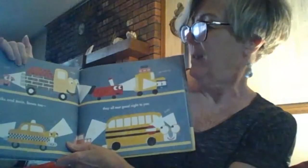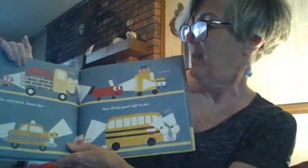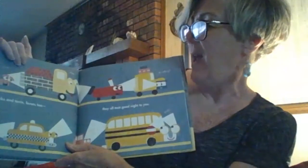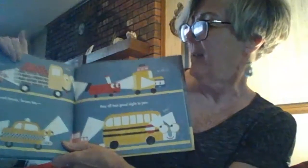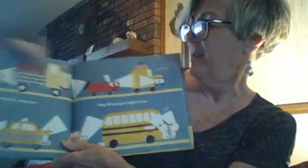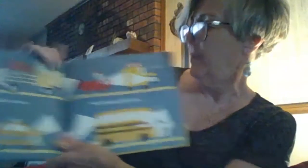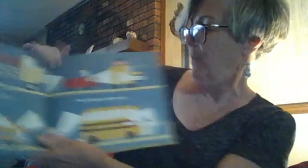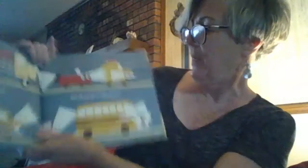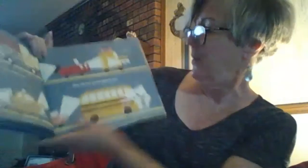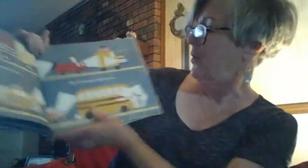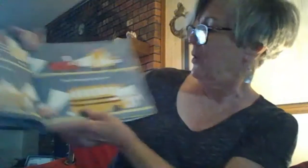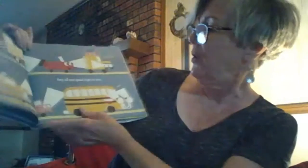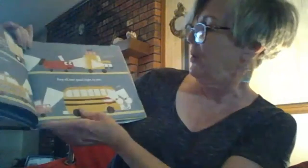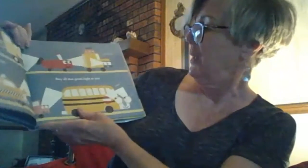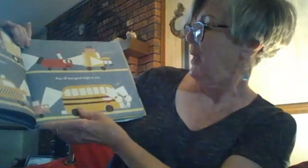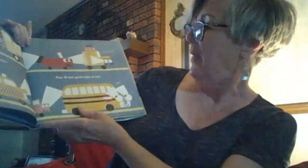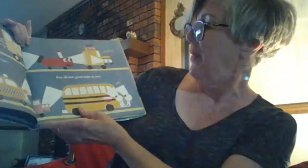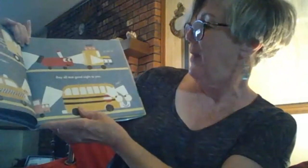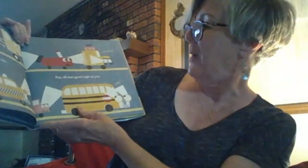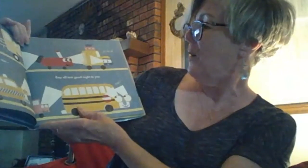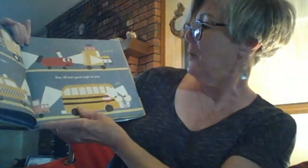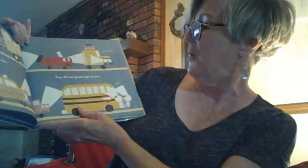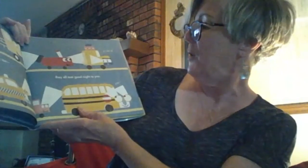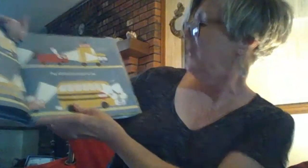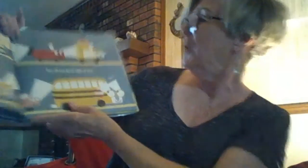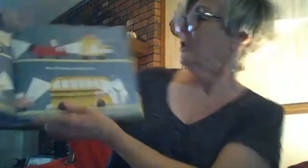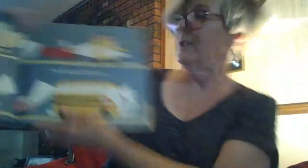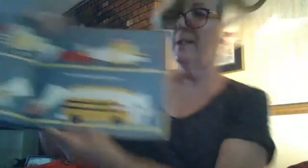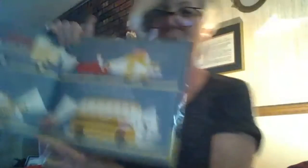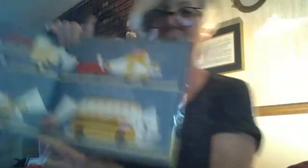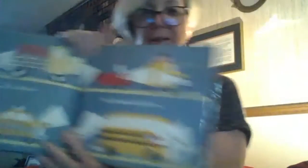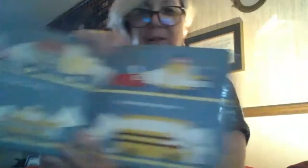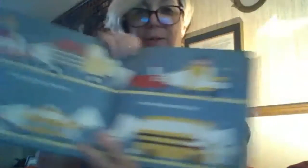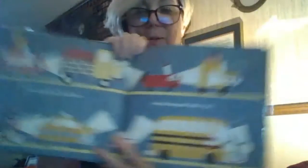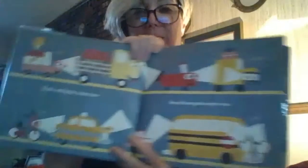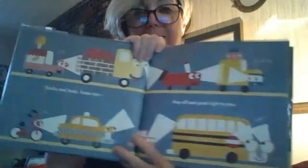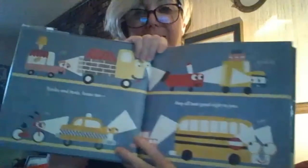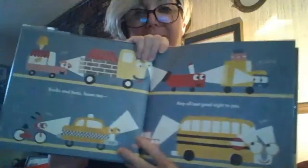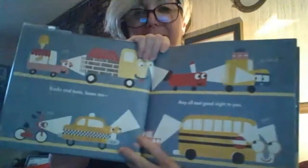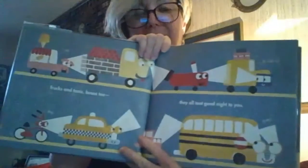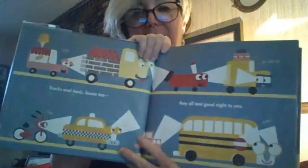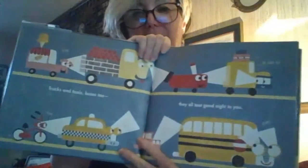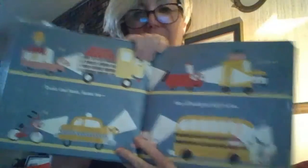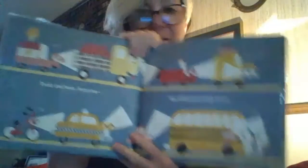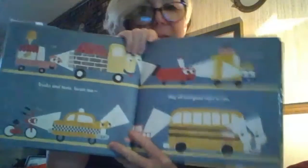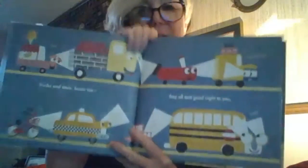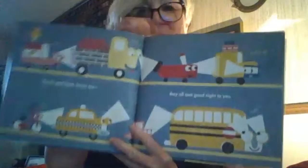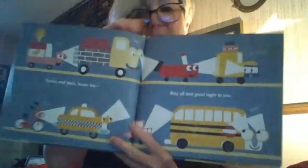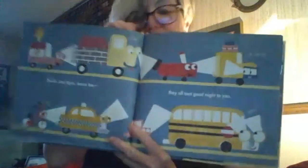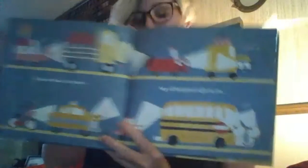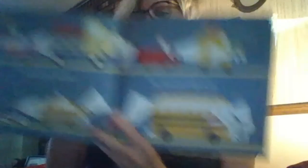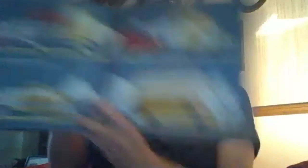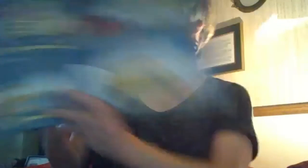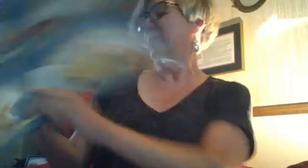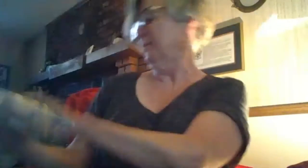Trucks and taxis, buses too, they all toot good night to you. They all are, they're